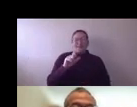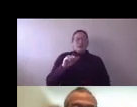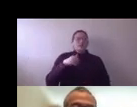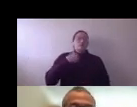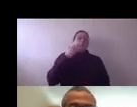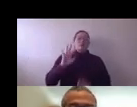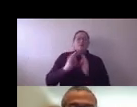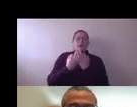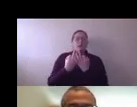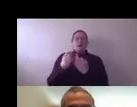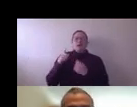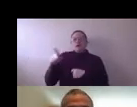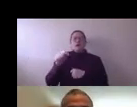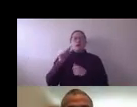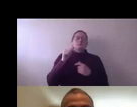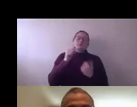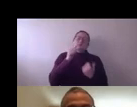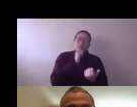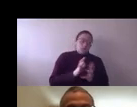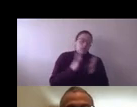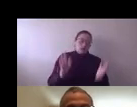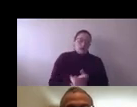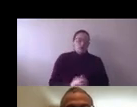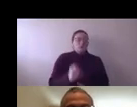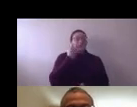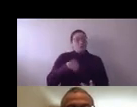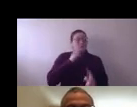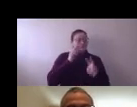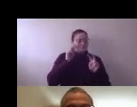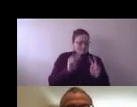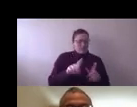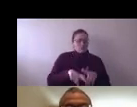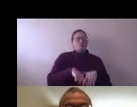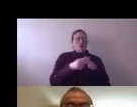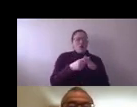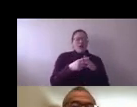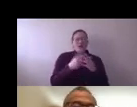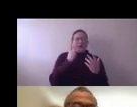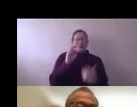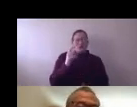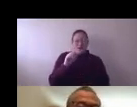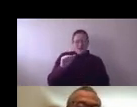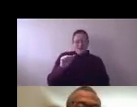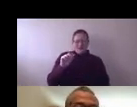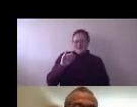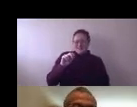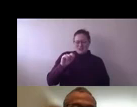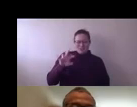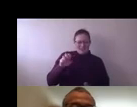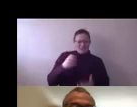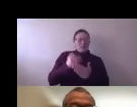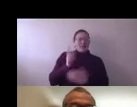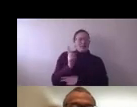if we look at the origins, the history of the China Initiative, there's kind of prehistory. I'll go into that a bit more,